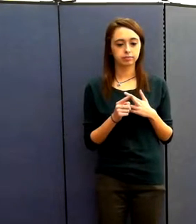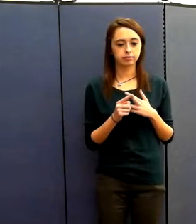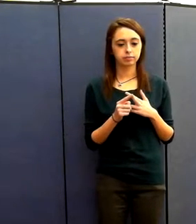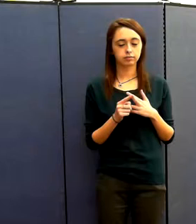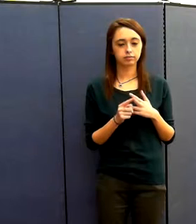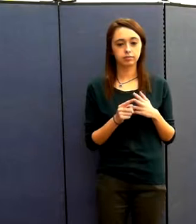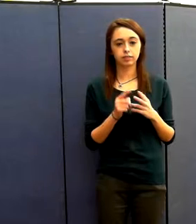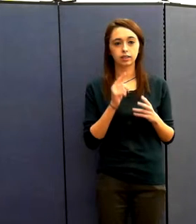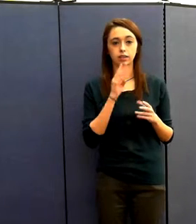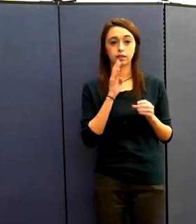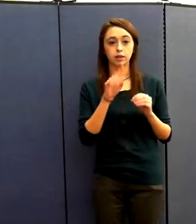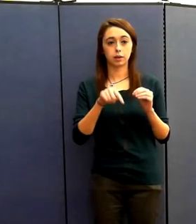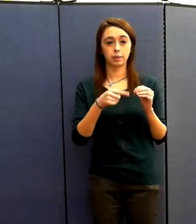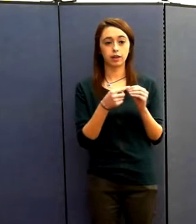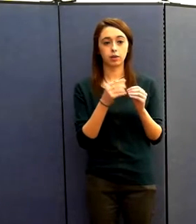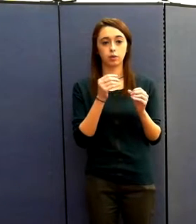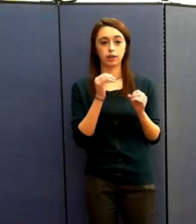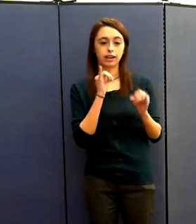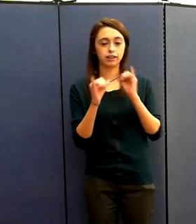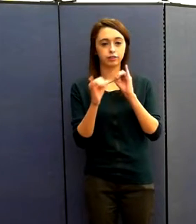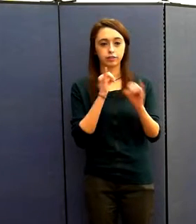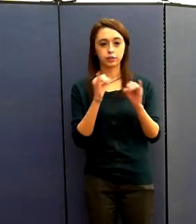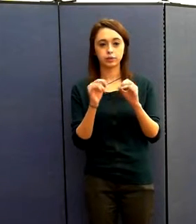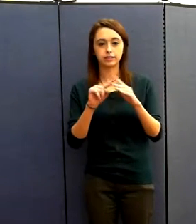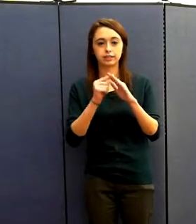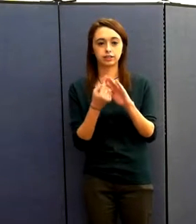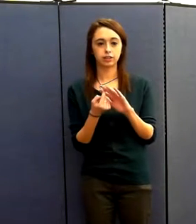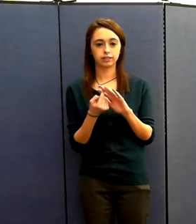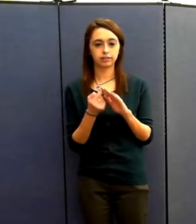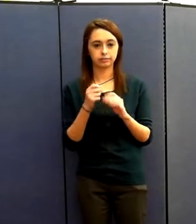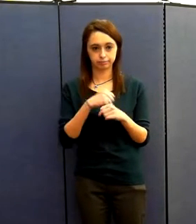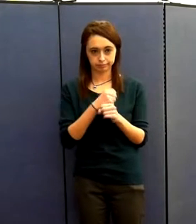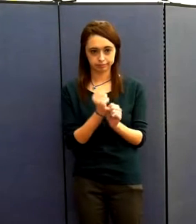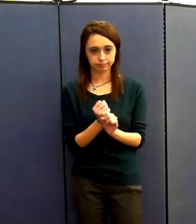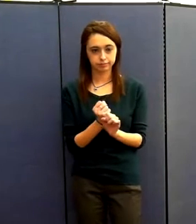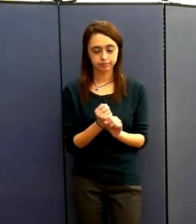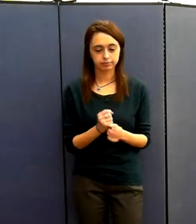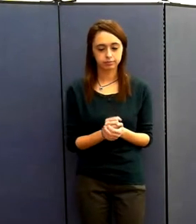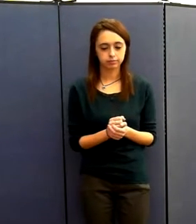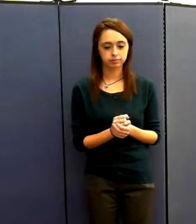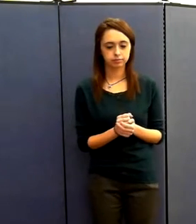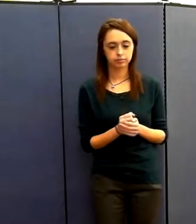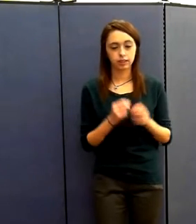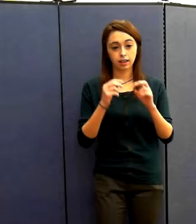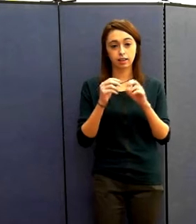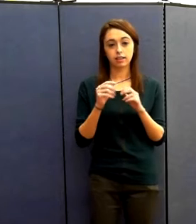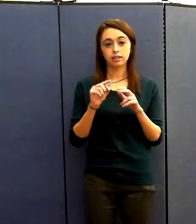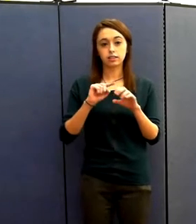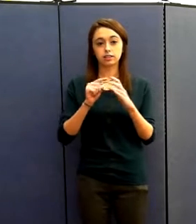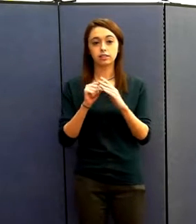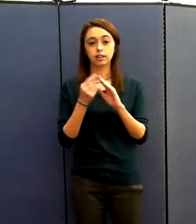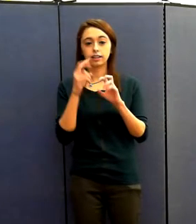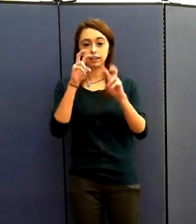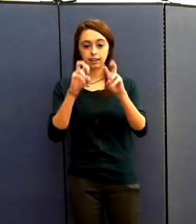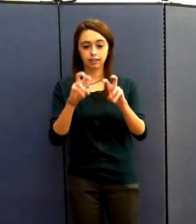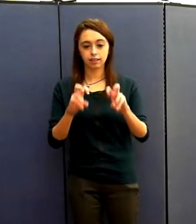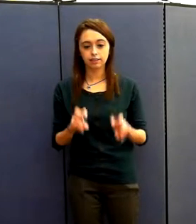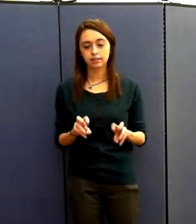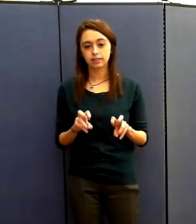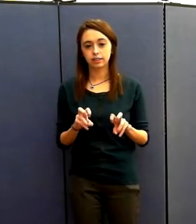in 2012. Then I will analyze them through the lens of intersectionality, and